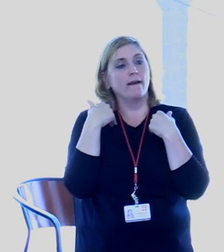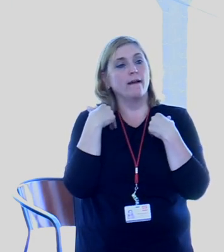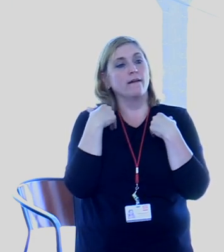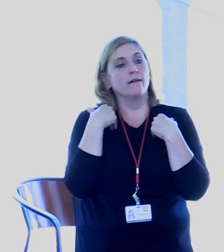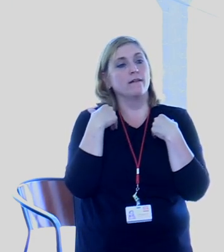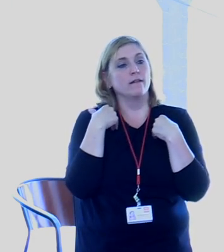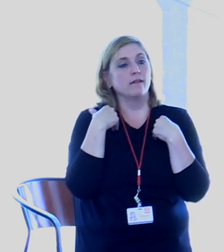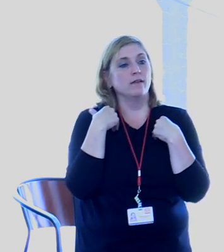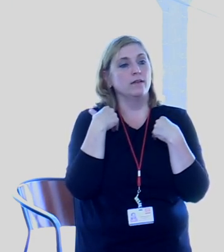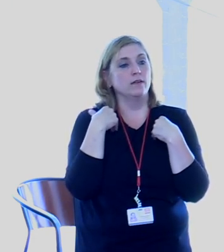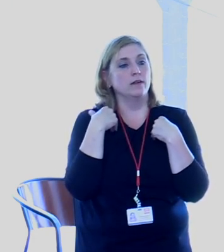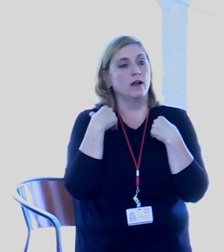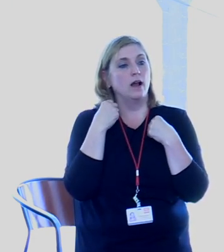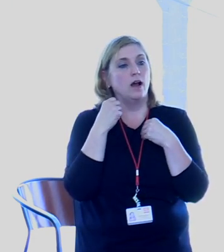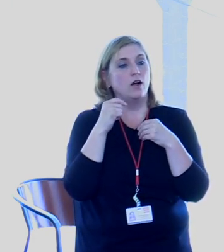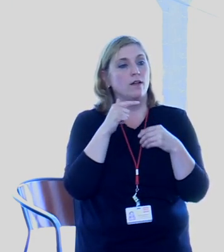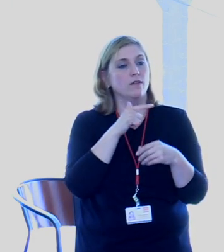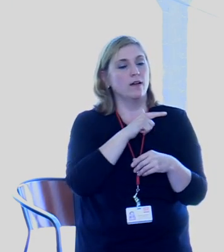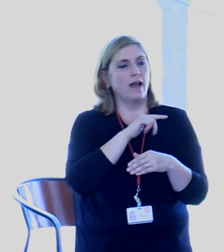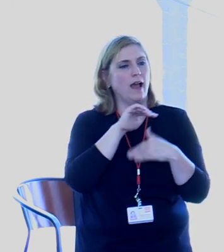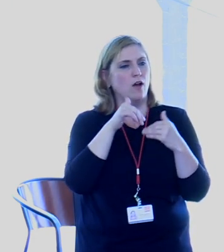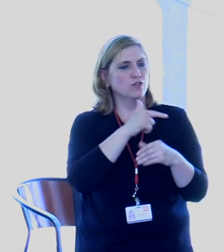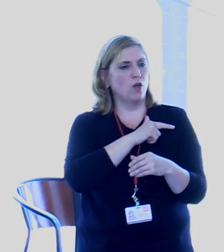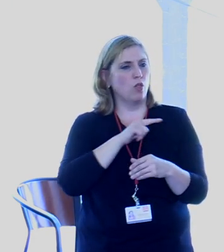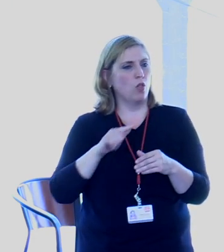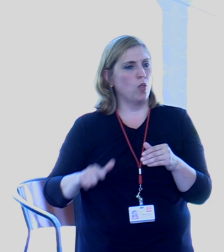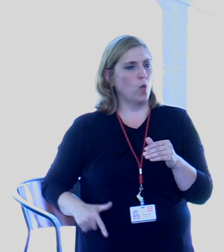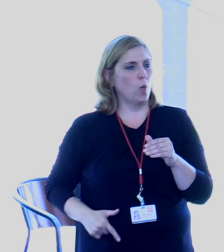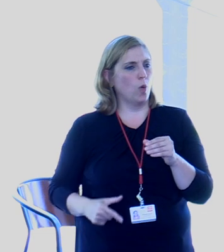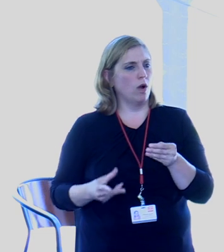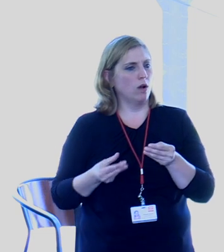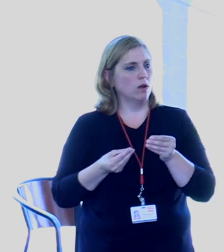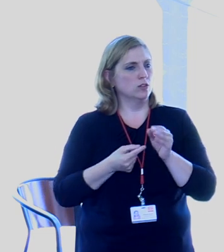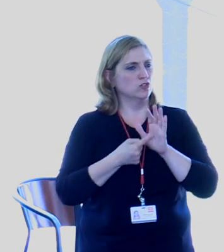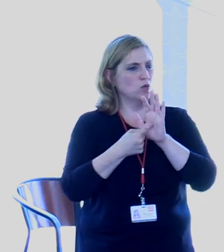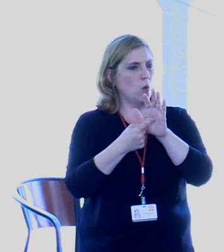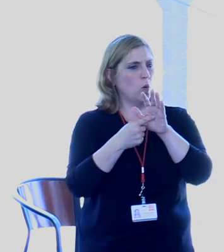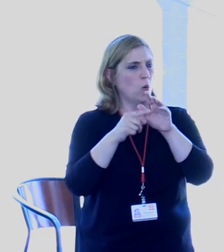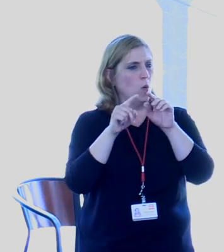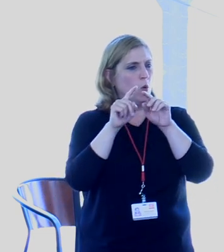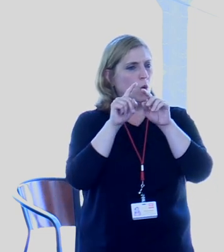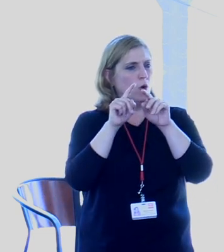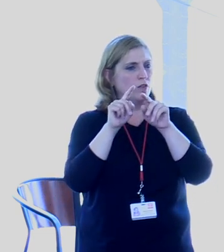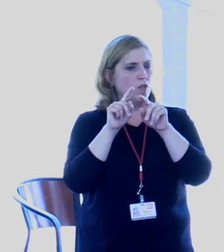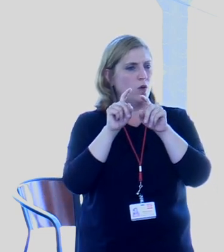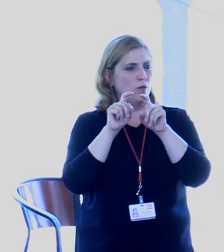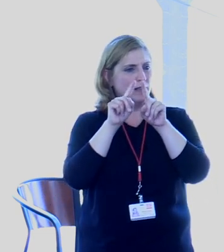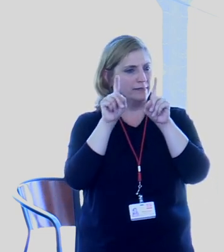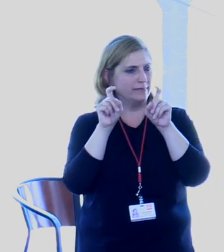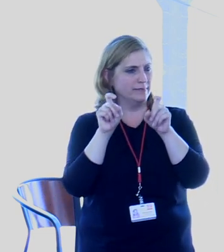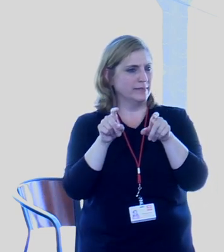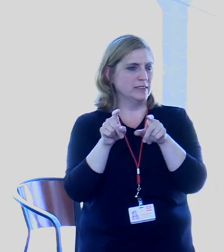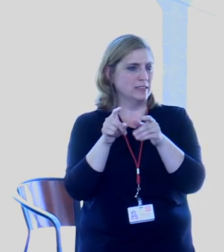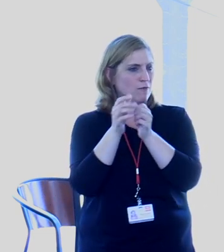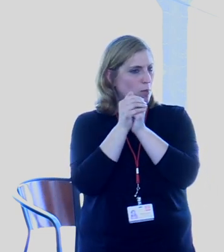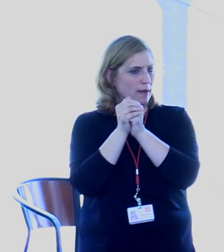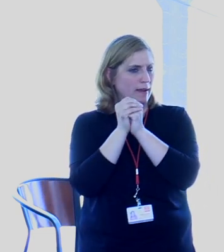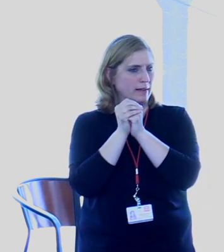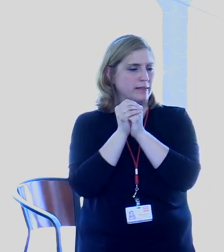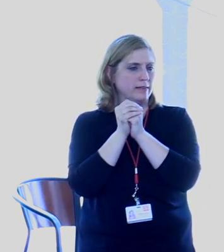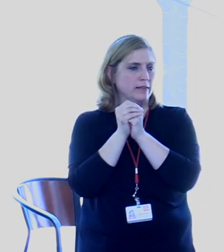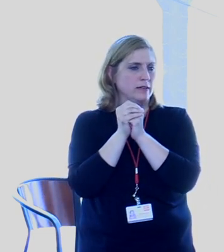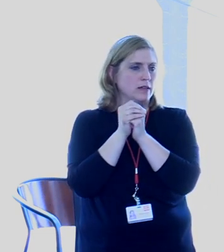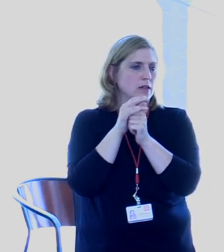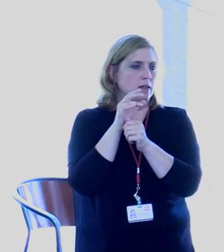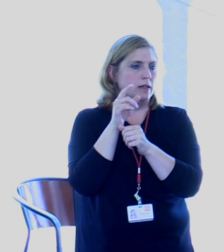have. How does the Lord present the task of praying in the Christian life? What does he